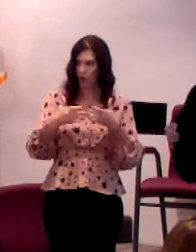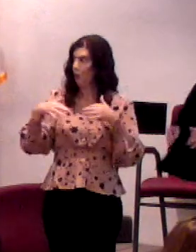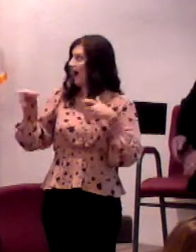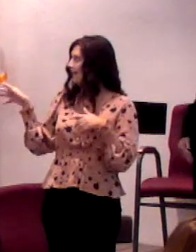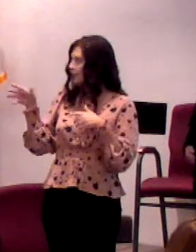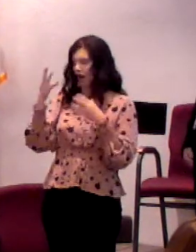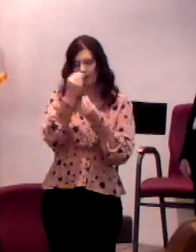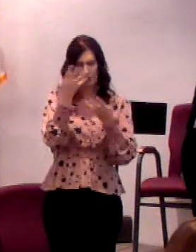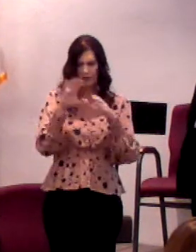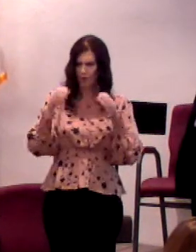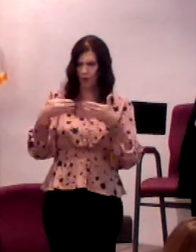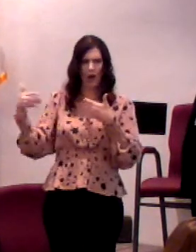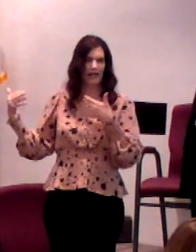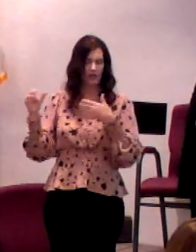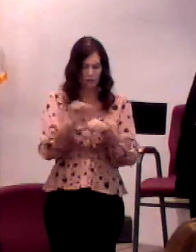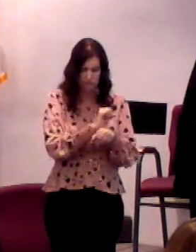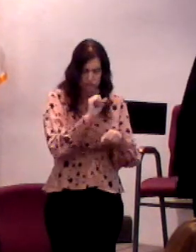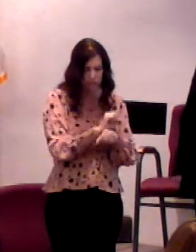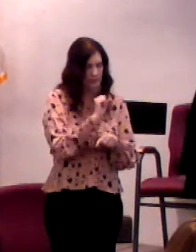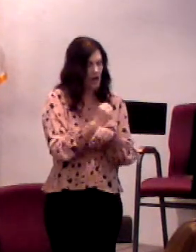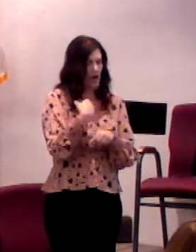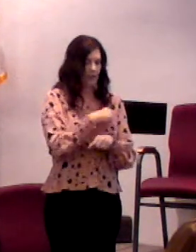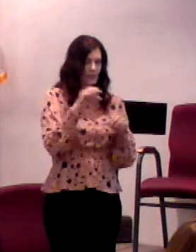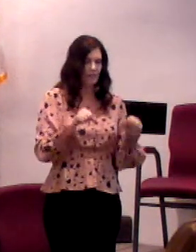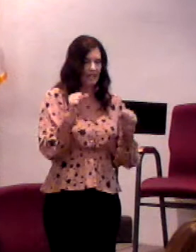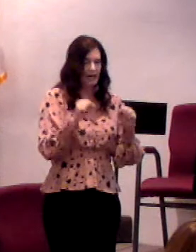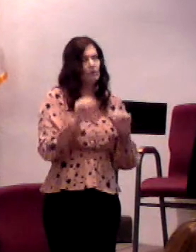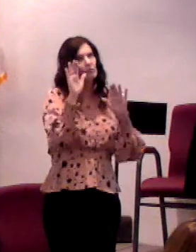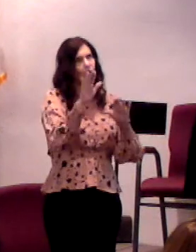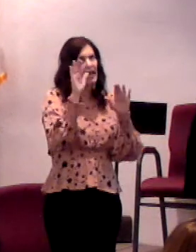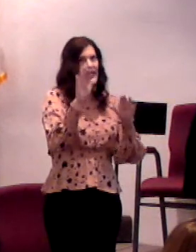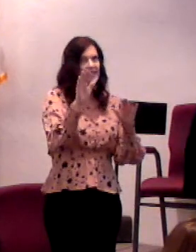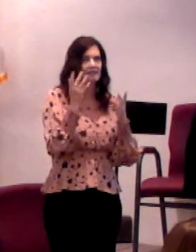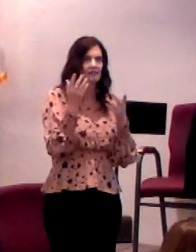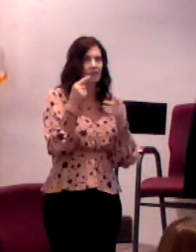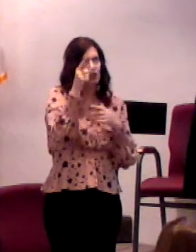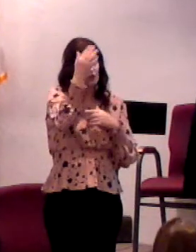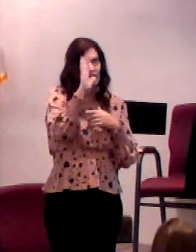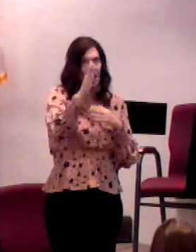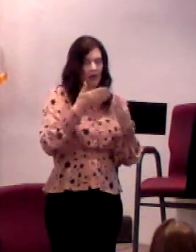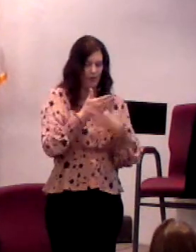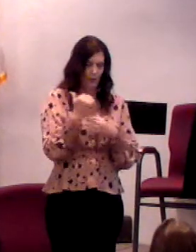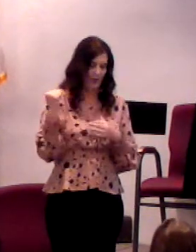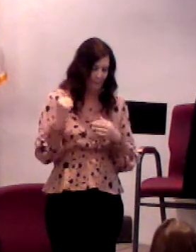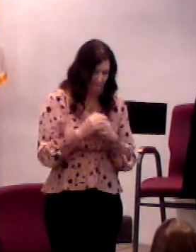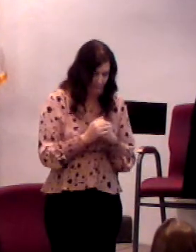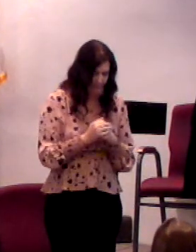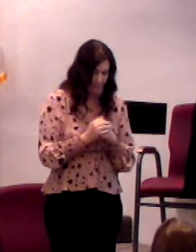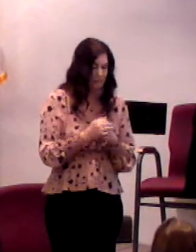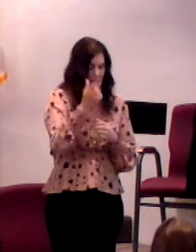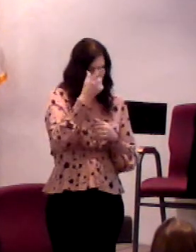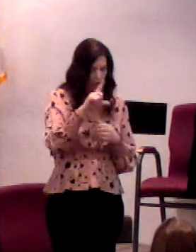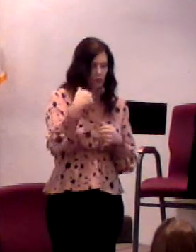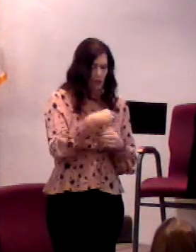so hard. And we have been able to praise and worship God through them. Lord, we're just